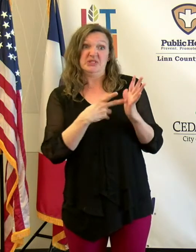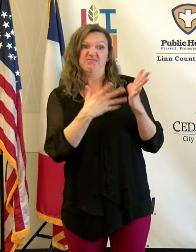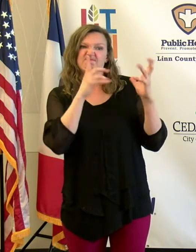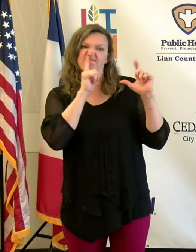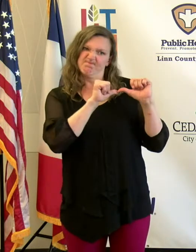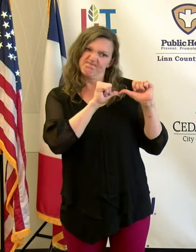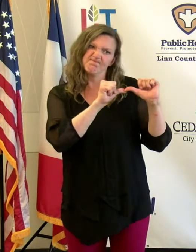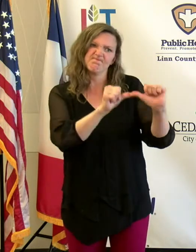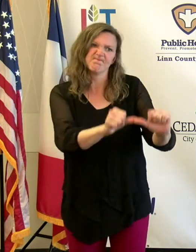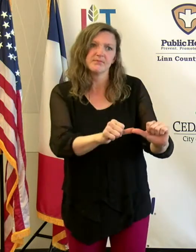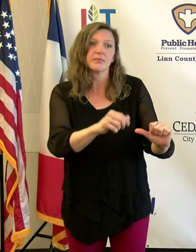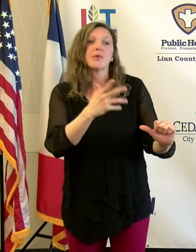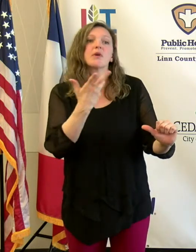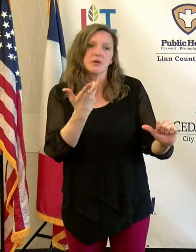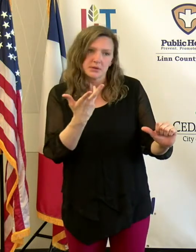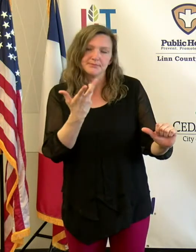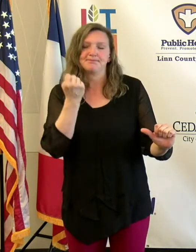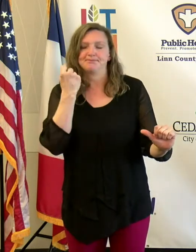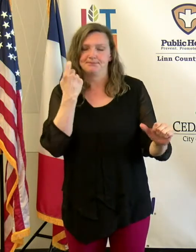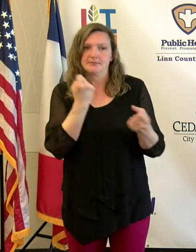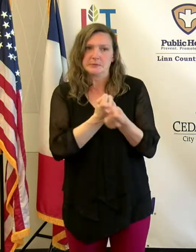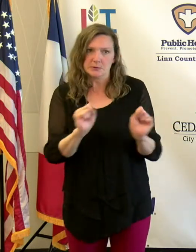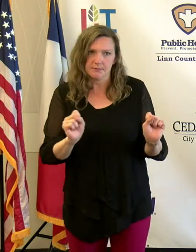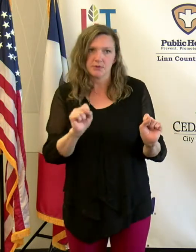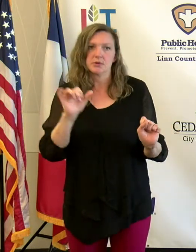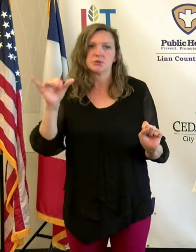safe, and be well. Thank you.